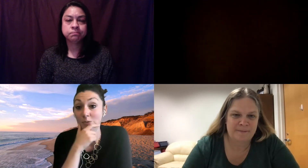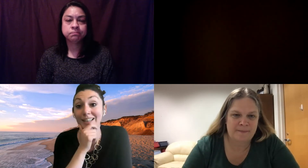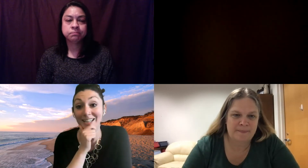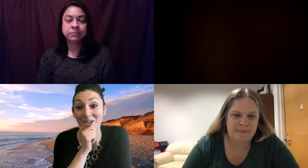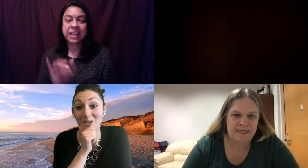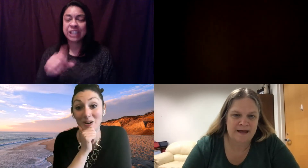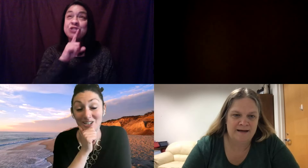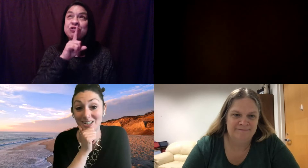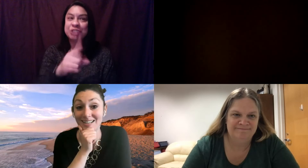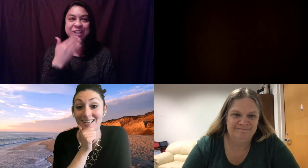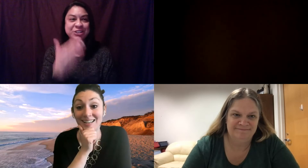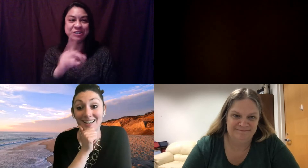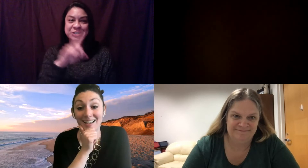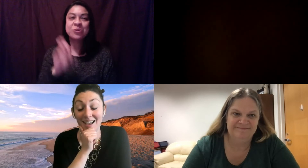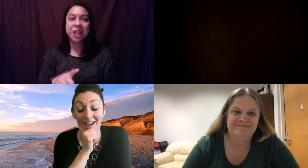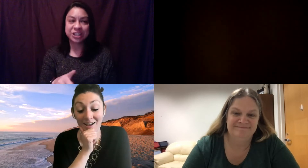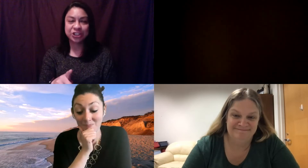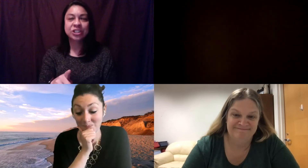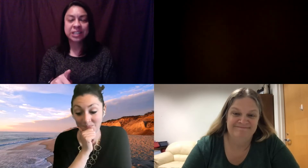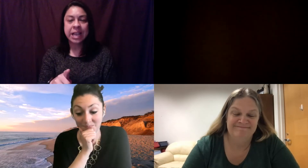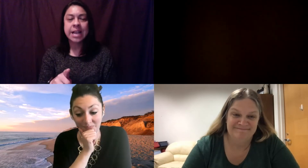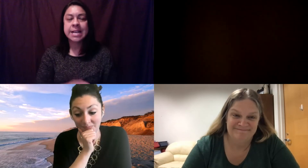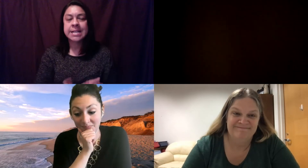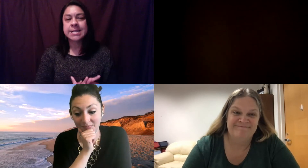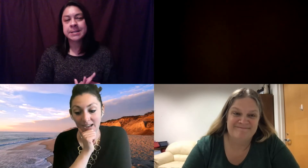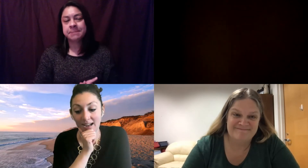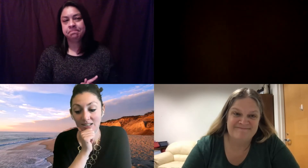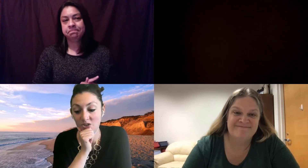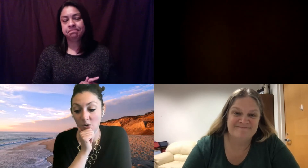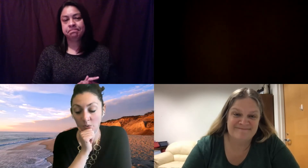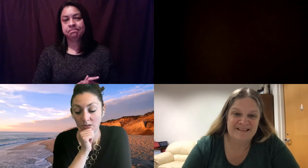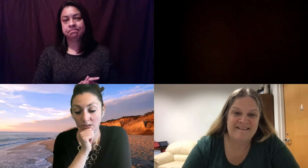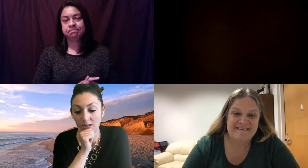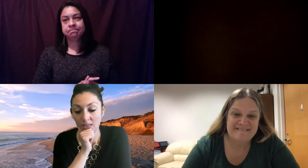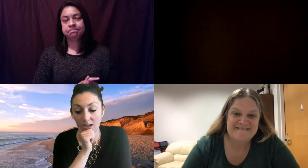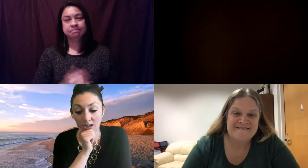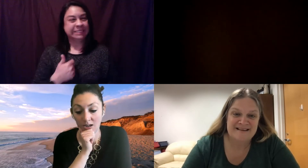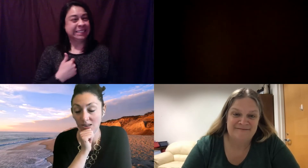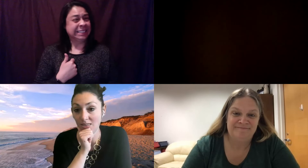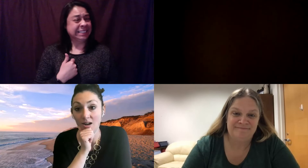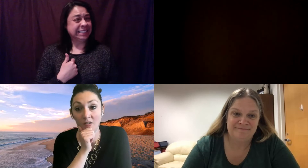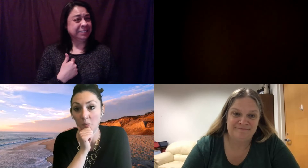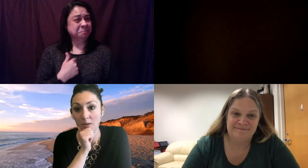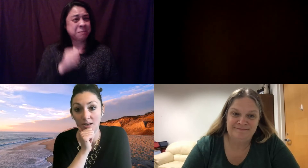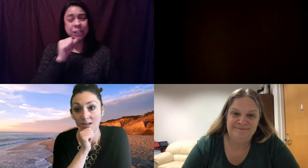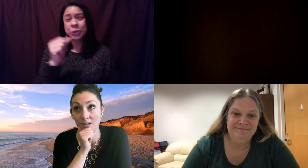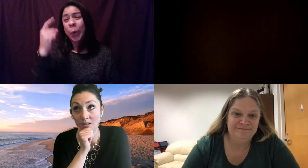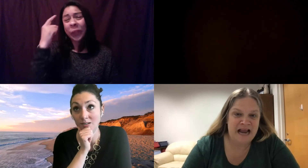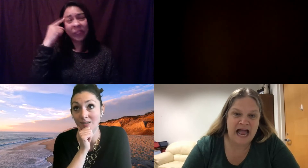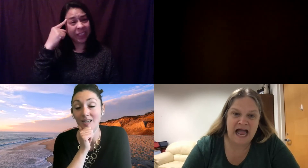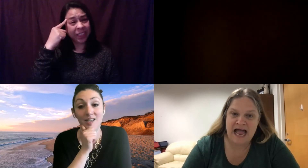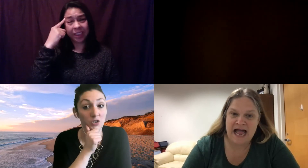It's a really good question. I don't think there have